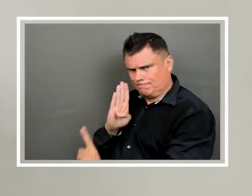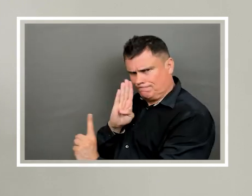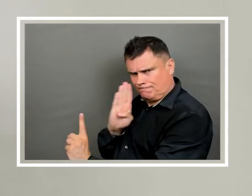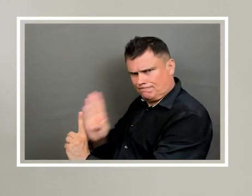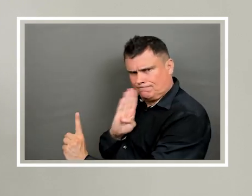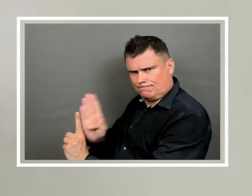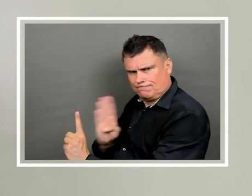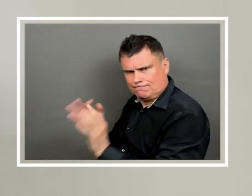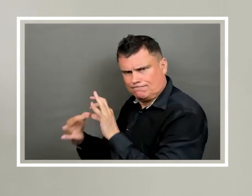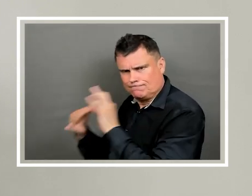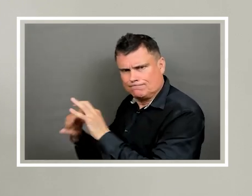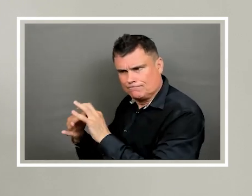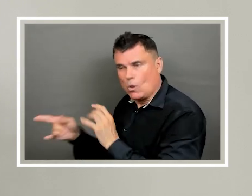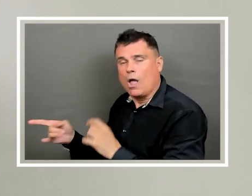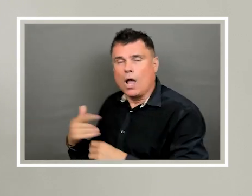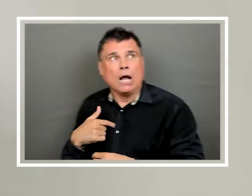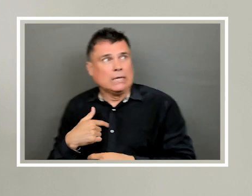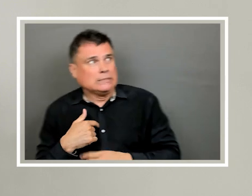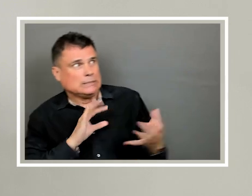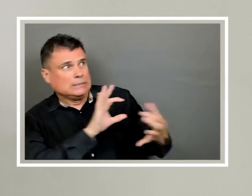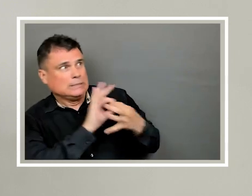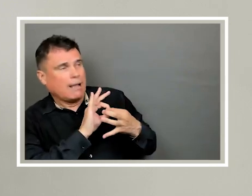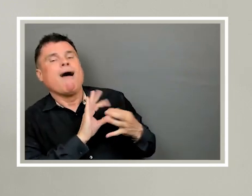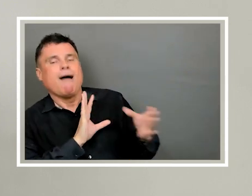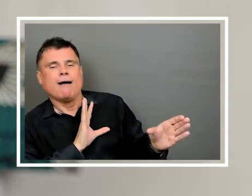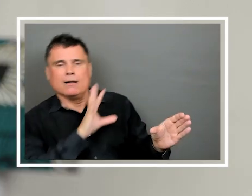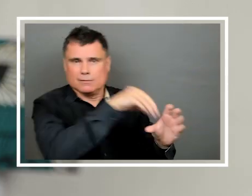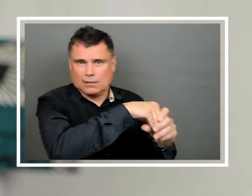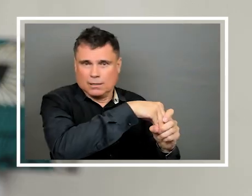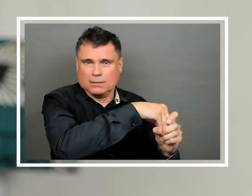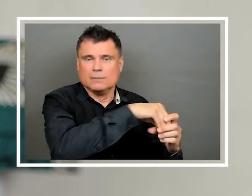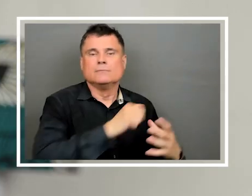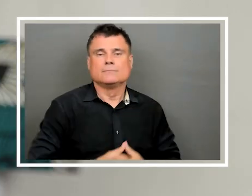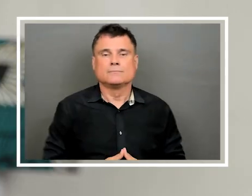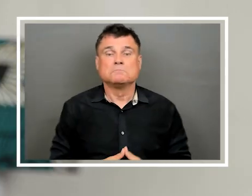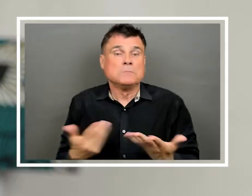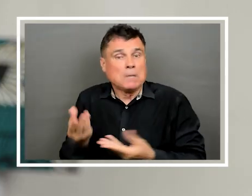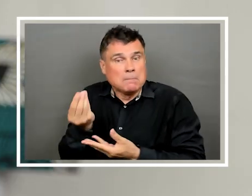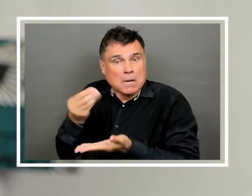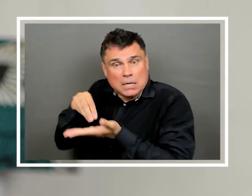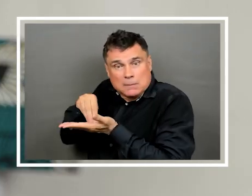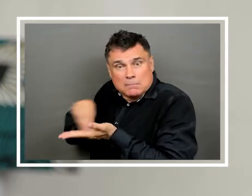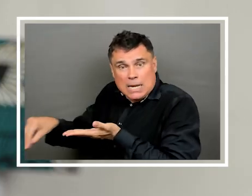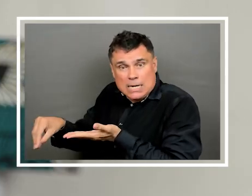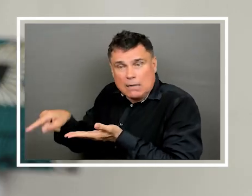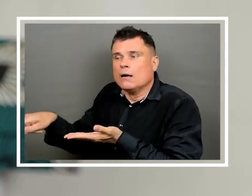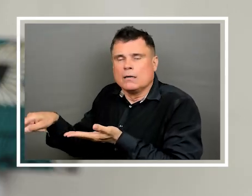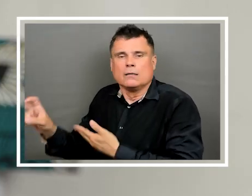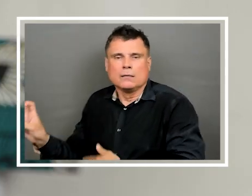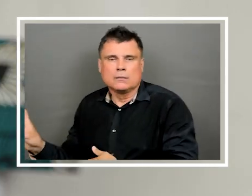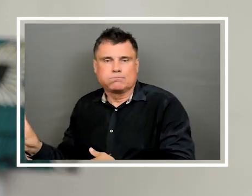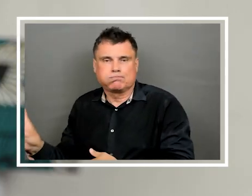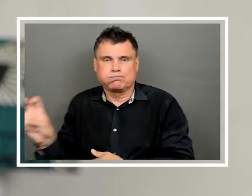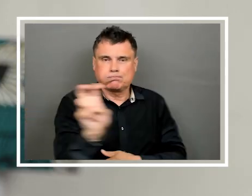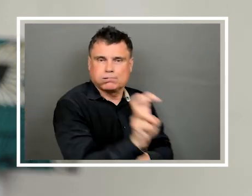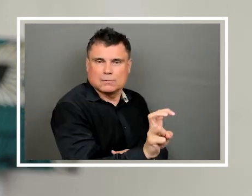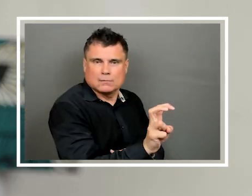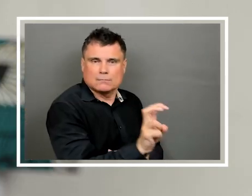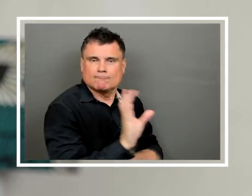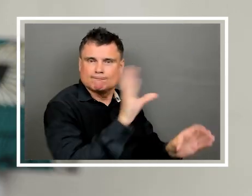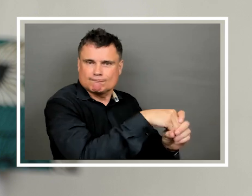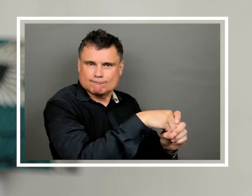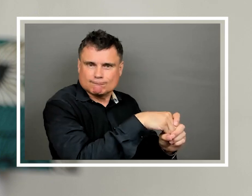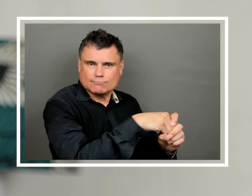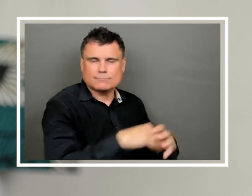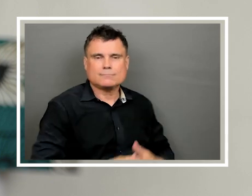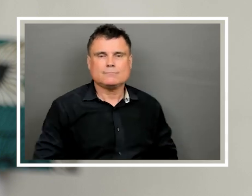disabilities to make it easier for them to participate. It could be financial, like giving someone a travel allowance to help